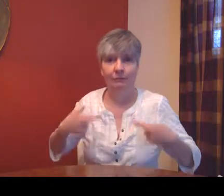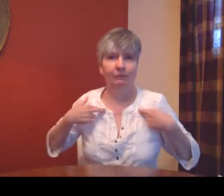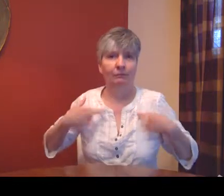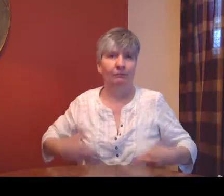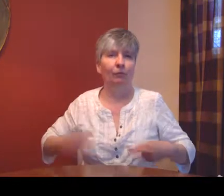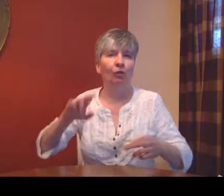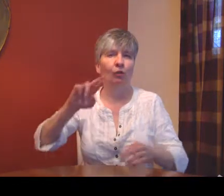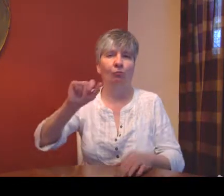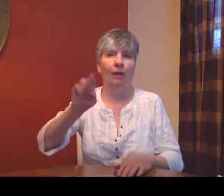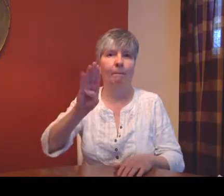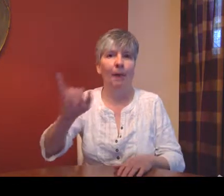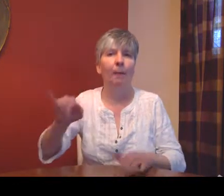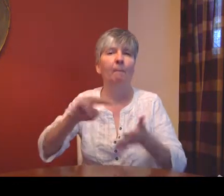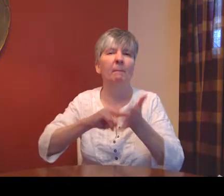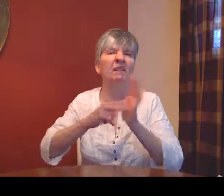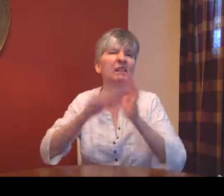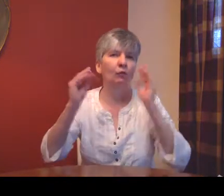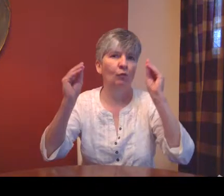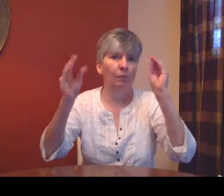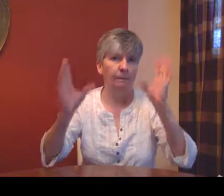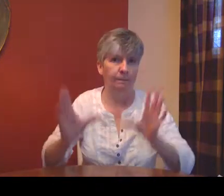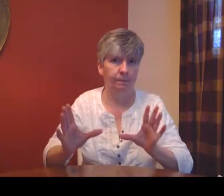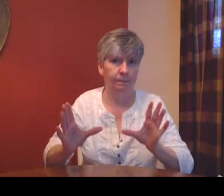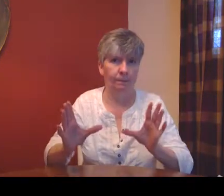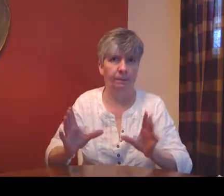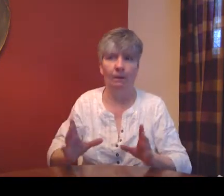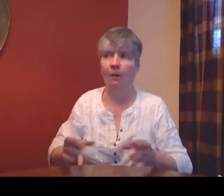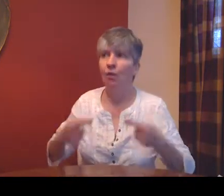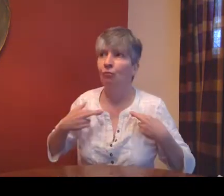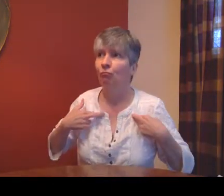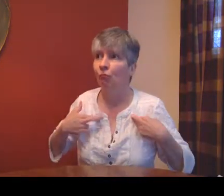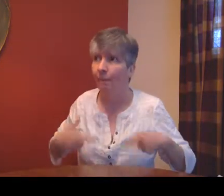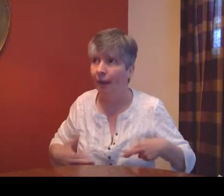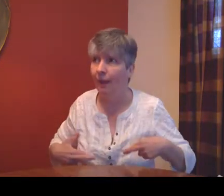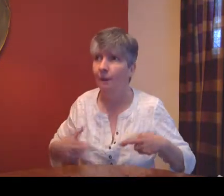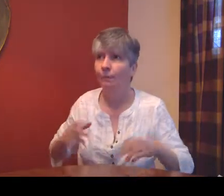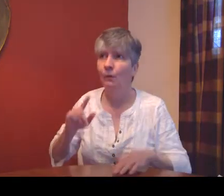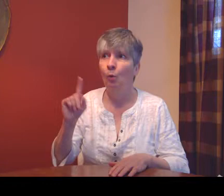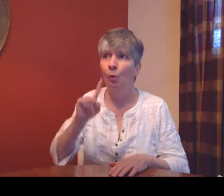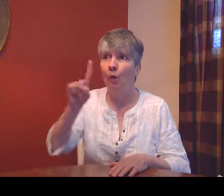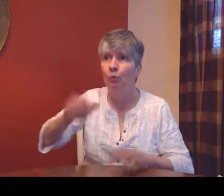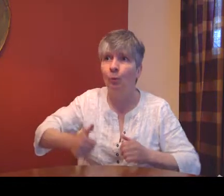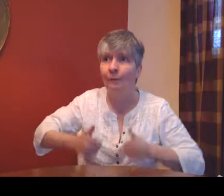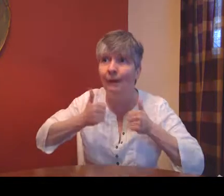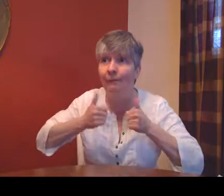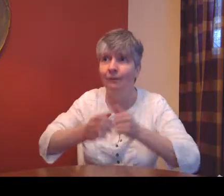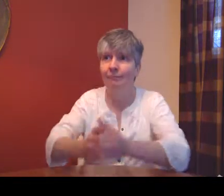Andrew said, "Rabbi," now rabbi means teacher. "Rabbi, where do you live?"